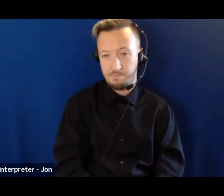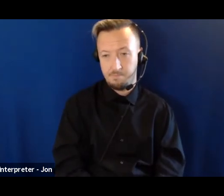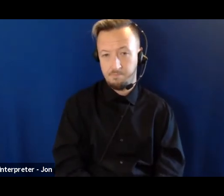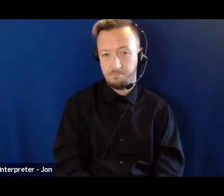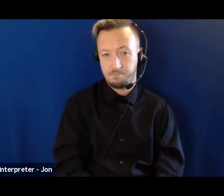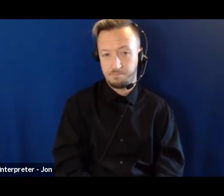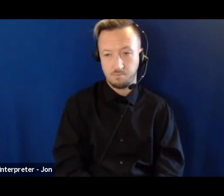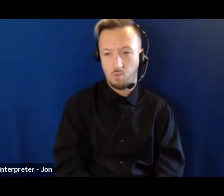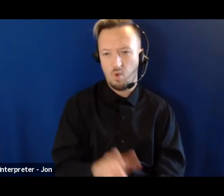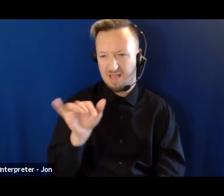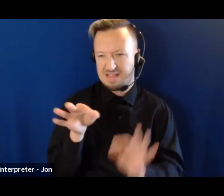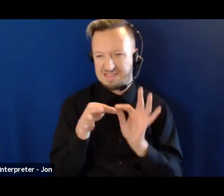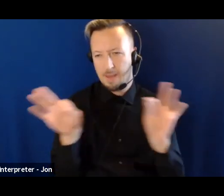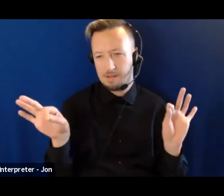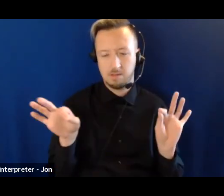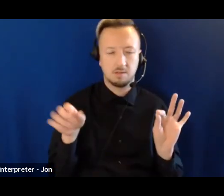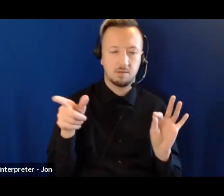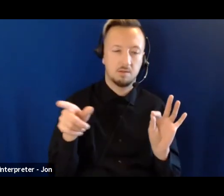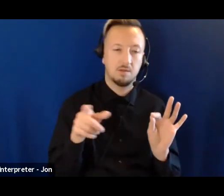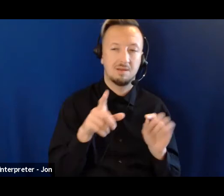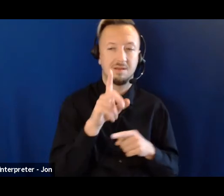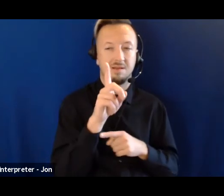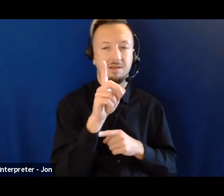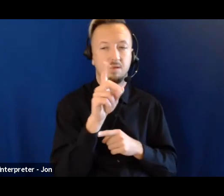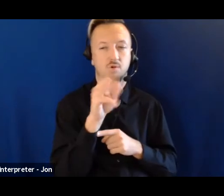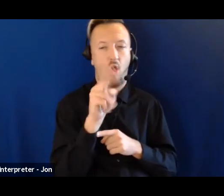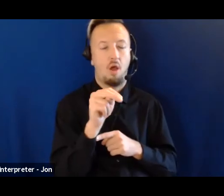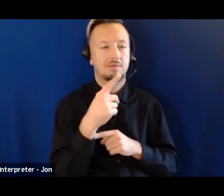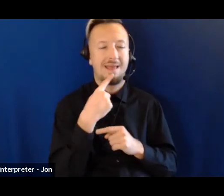Or just a statement? It's a statement from Don Francis from Iowa.